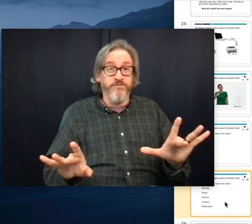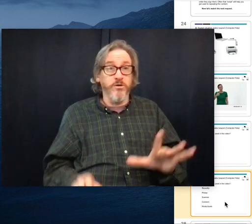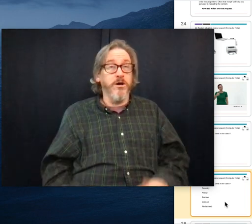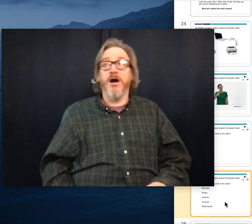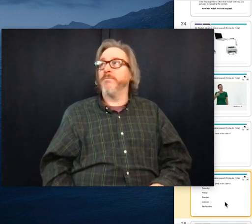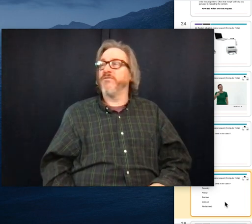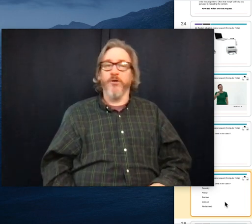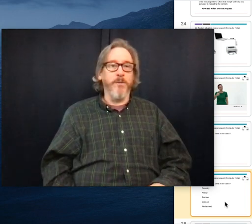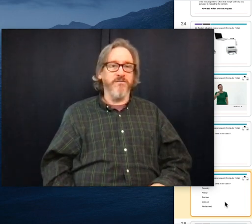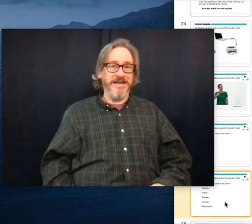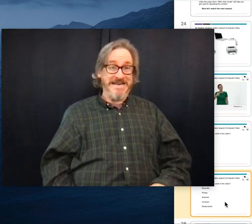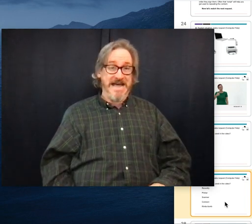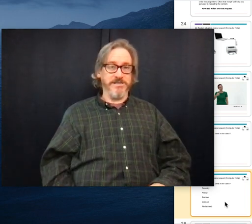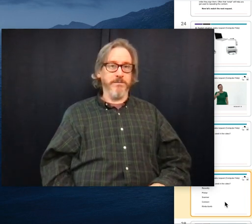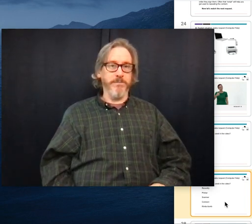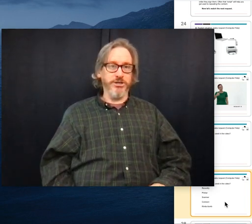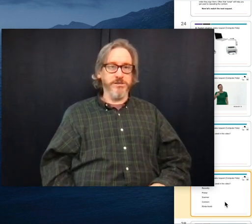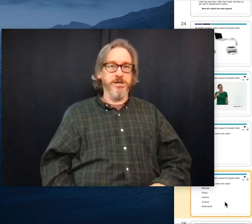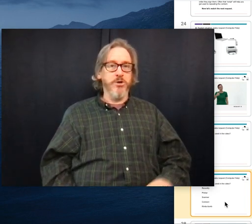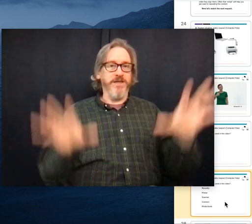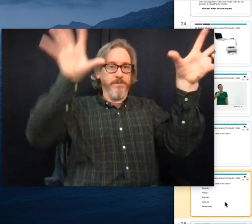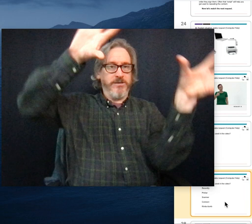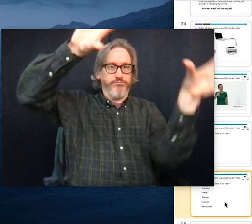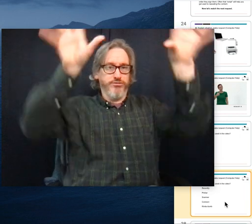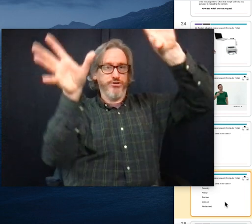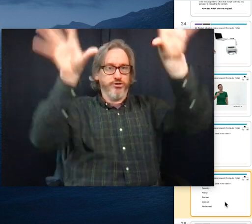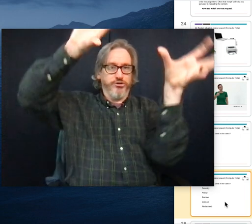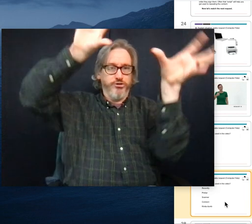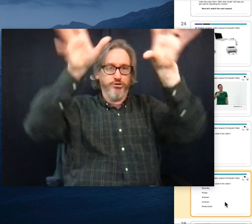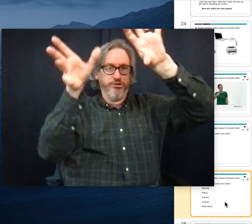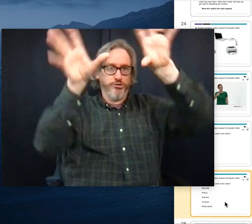old film of like NASA missions where they had the big